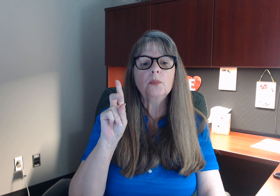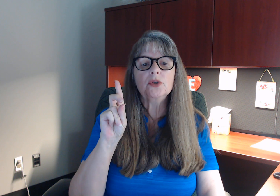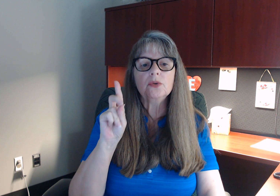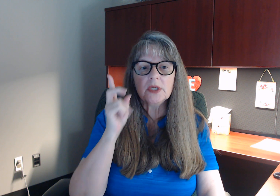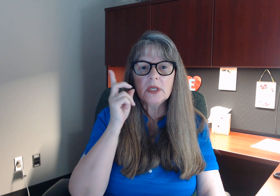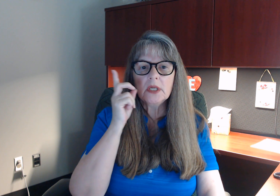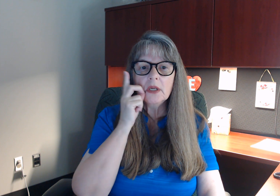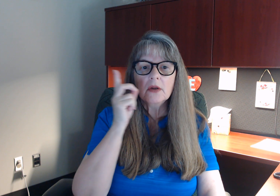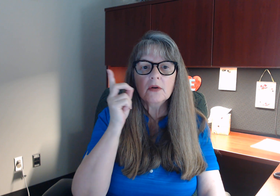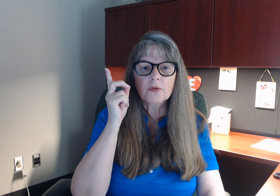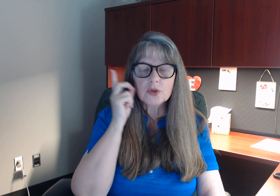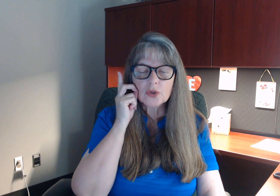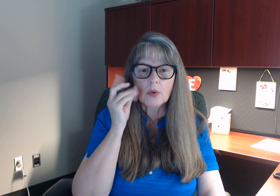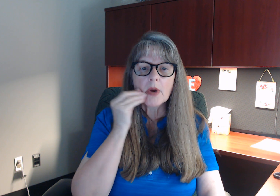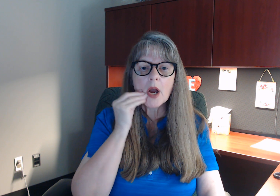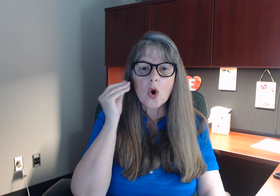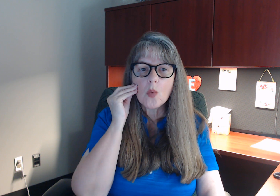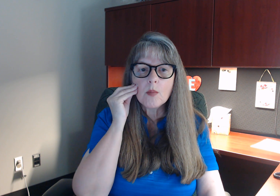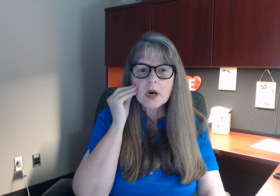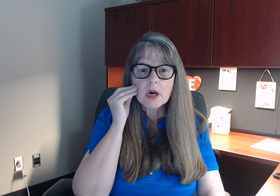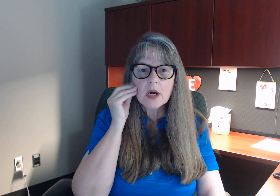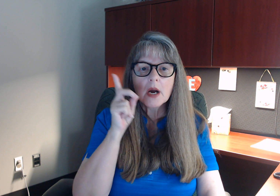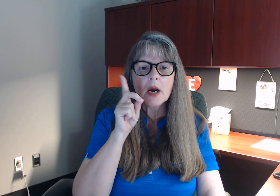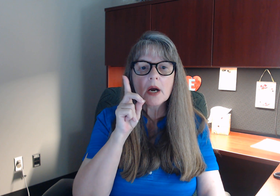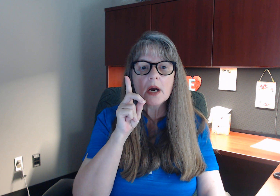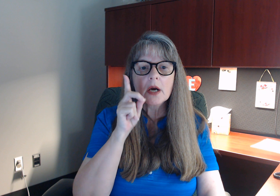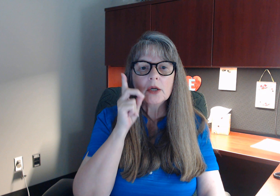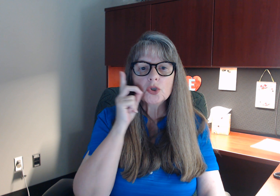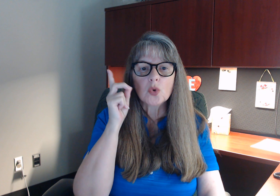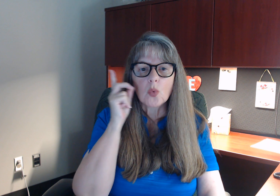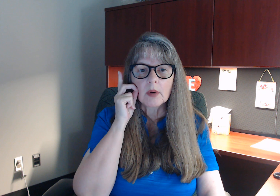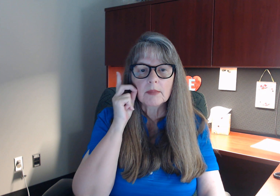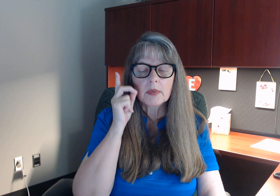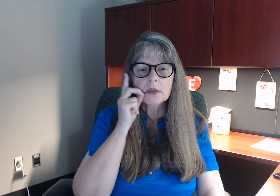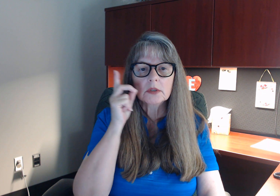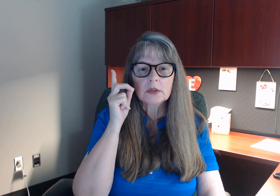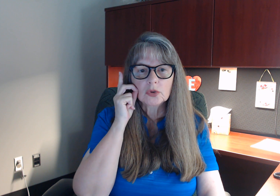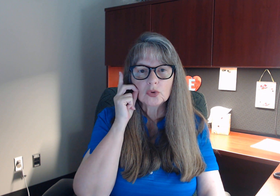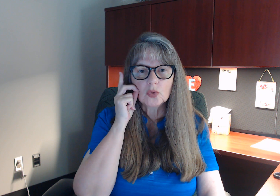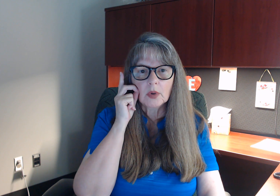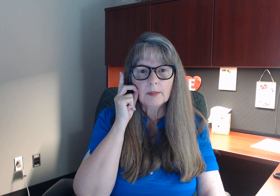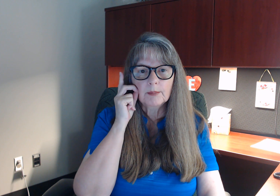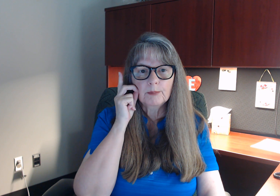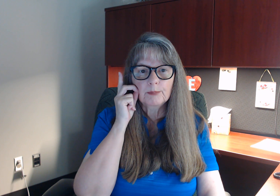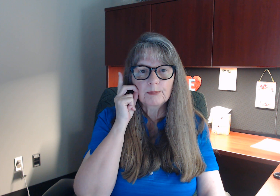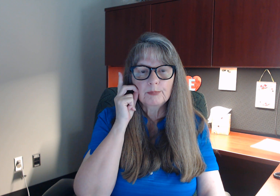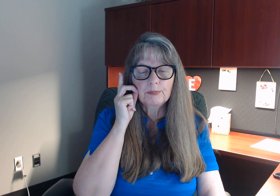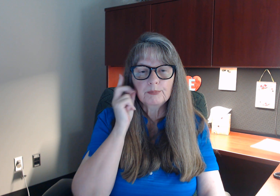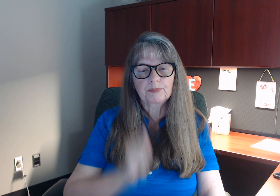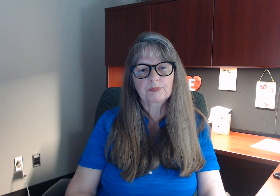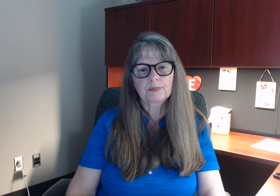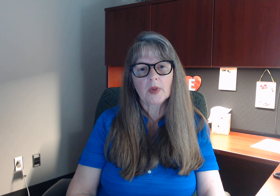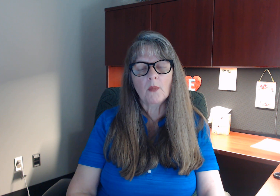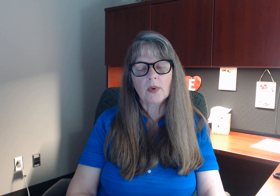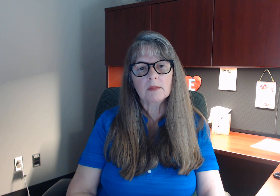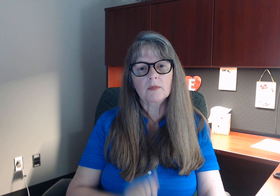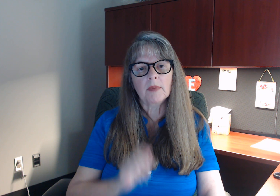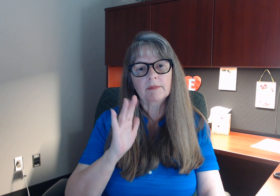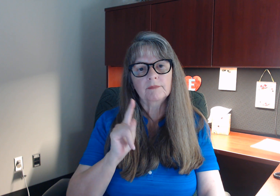do D for dorm. Home, dorm, dorm. I wanted to move my